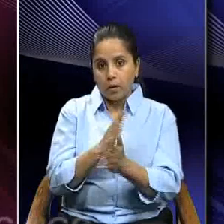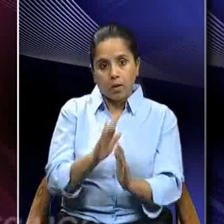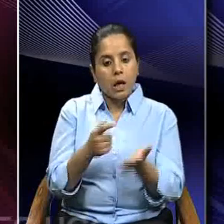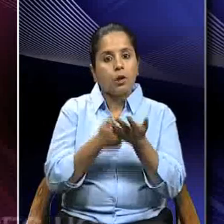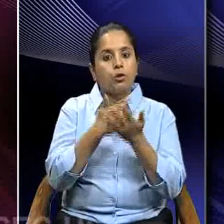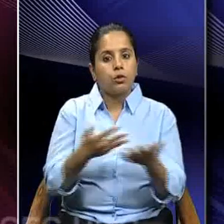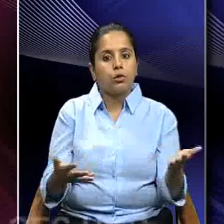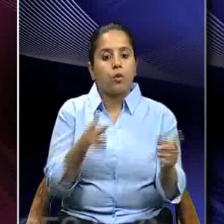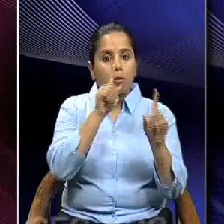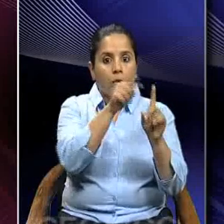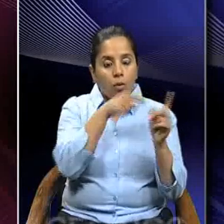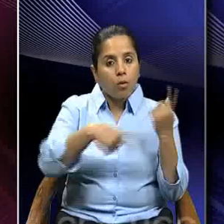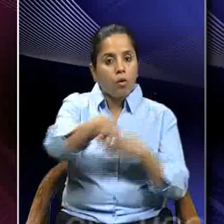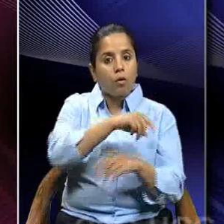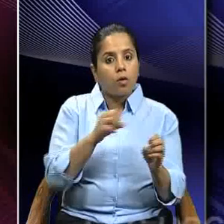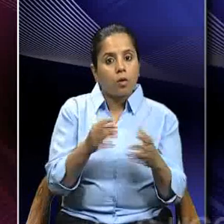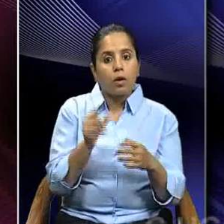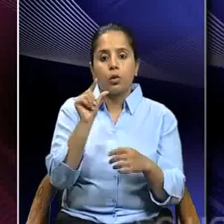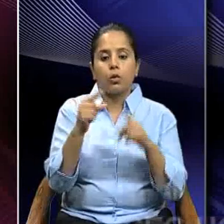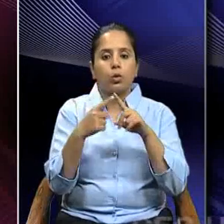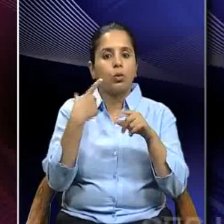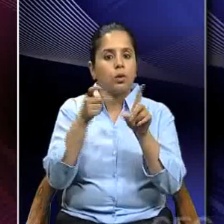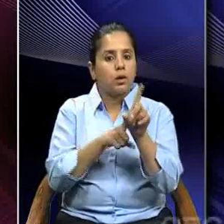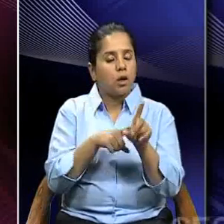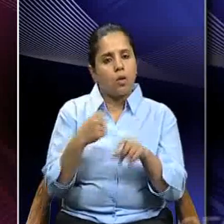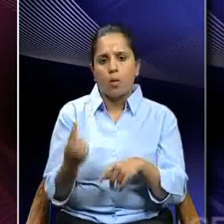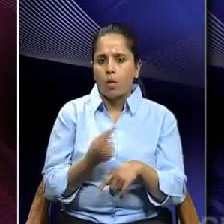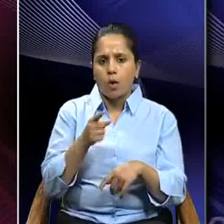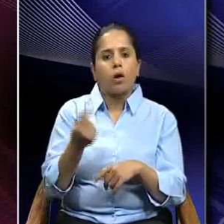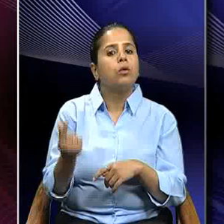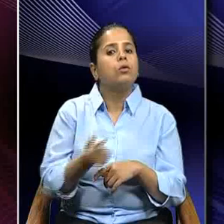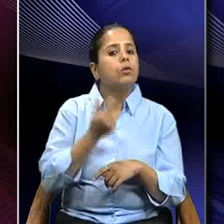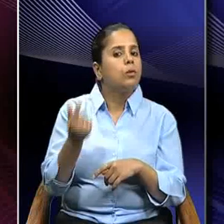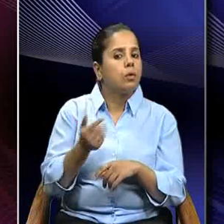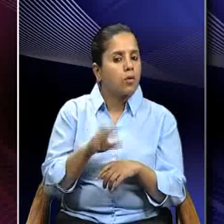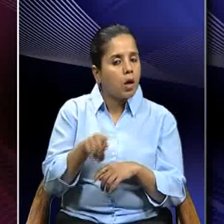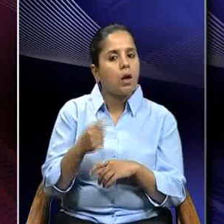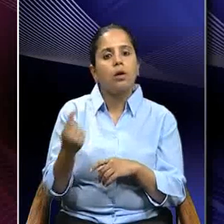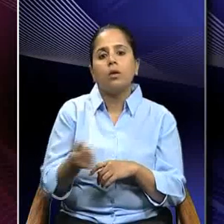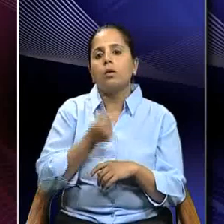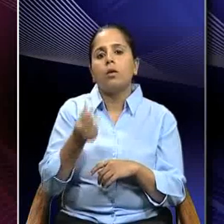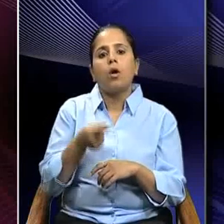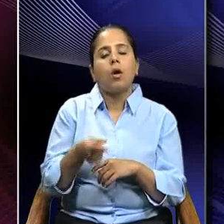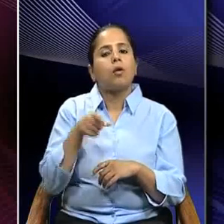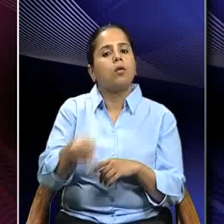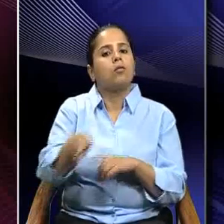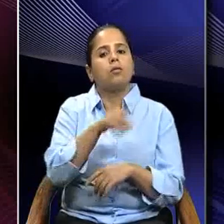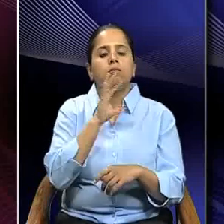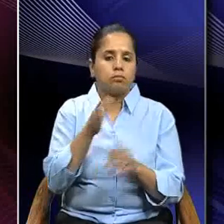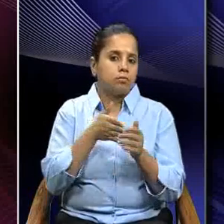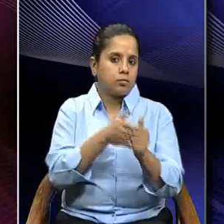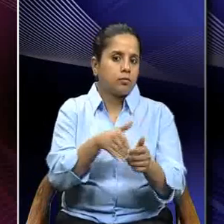from the point of view of utility only, their use only, their usage only. Of course, it will lead